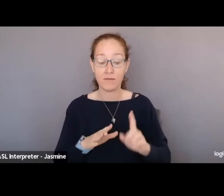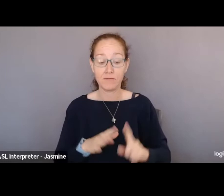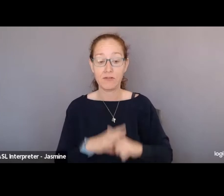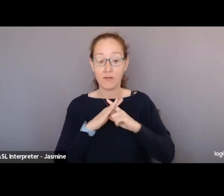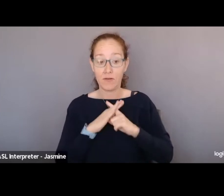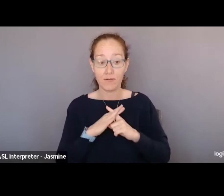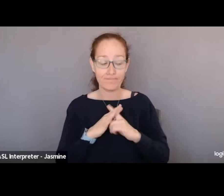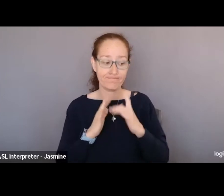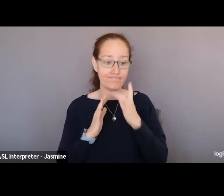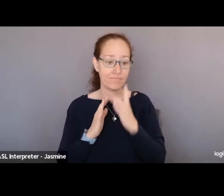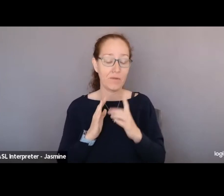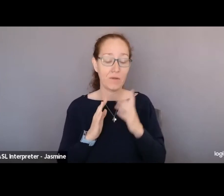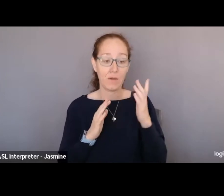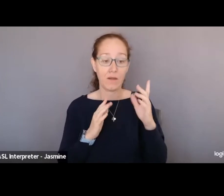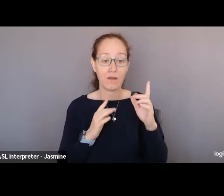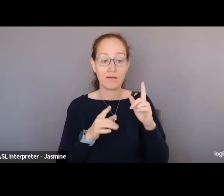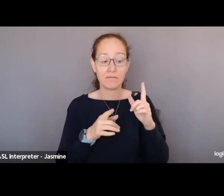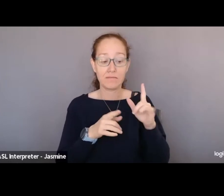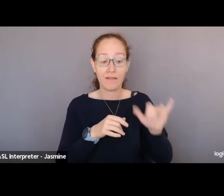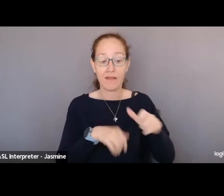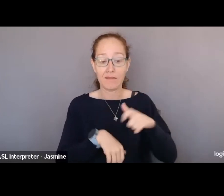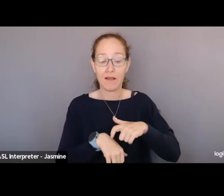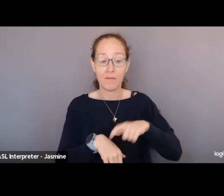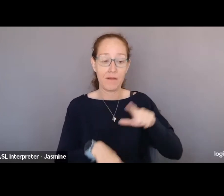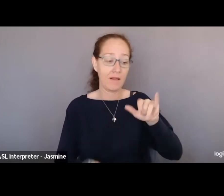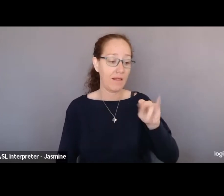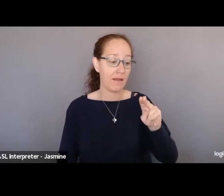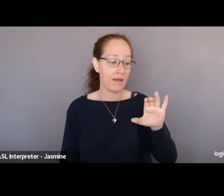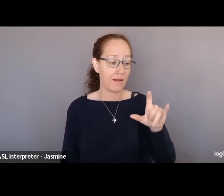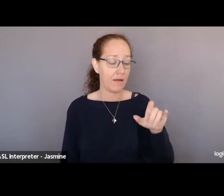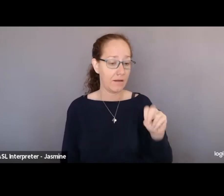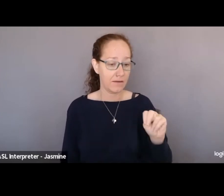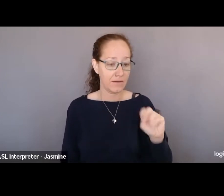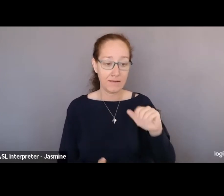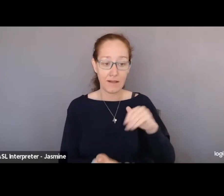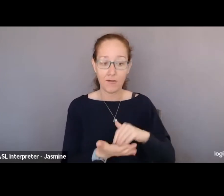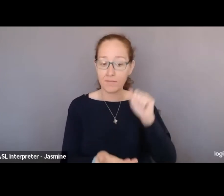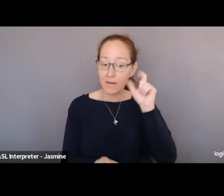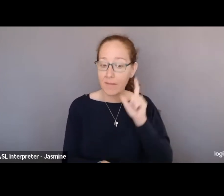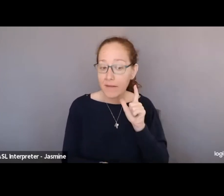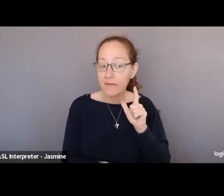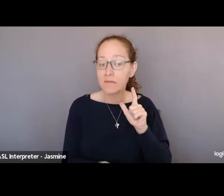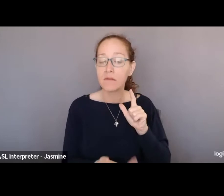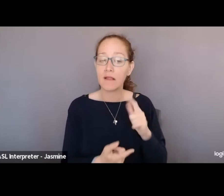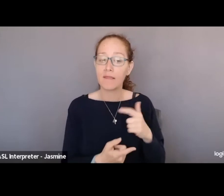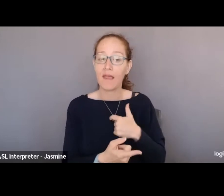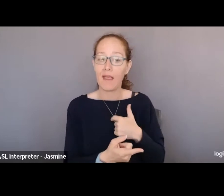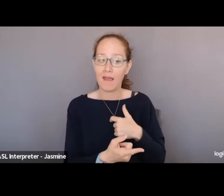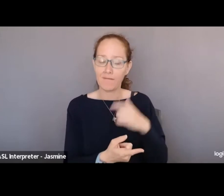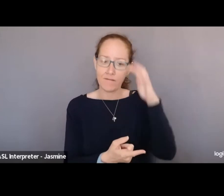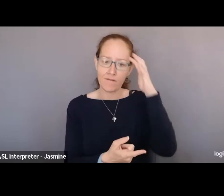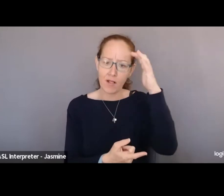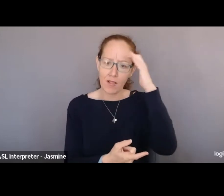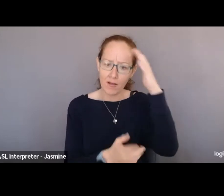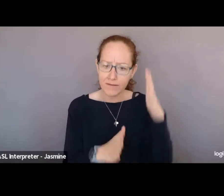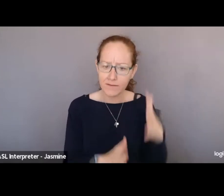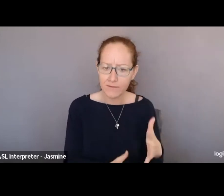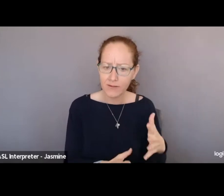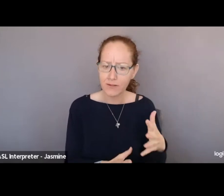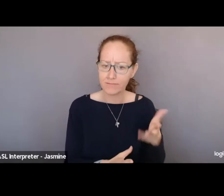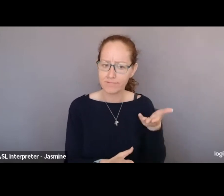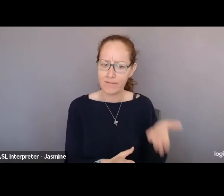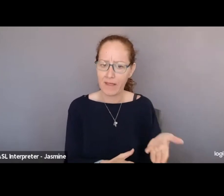philosopher in residence. Just the notion of an arts education organization having a philosopher is pretty